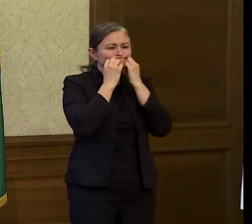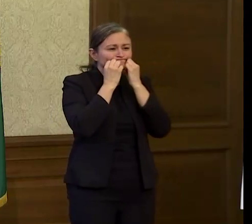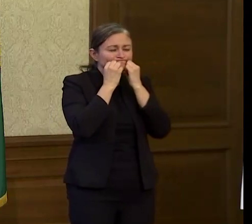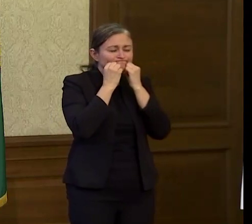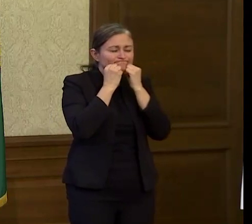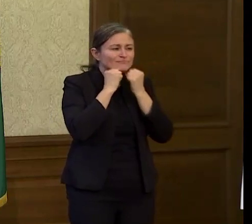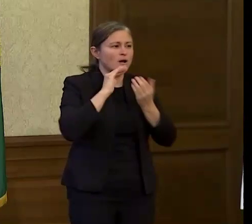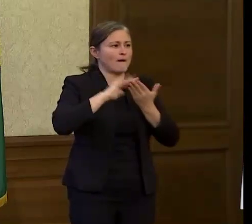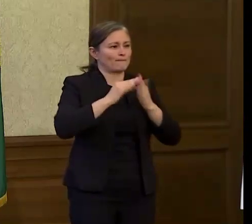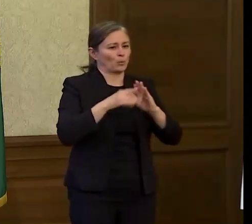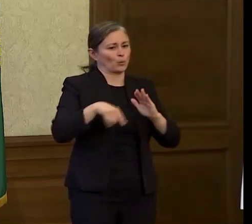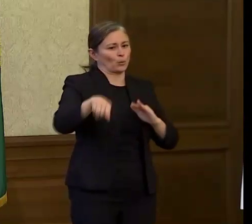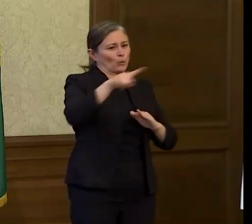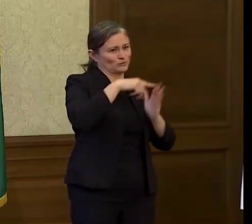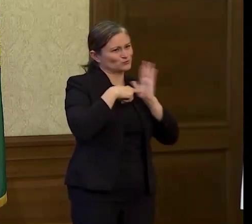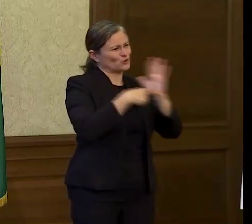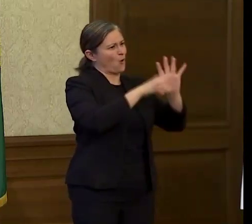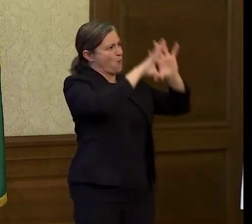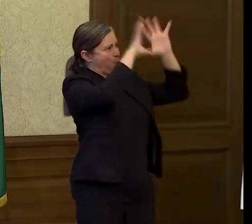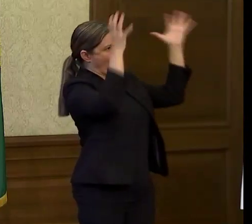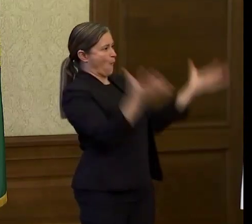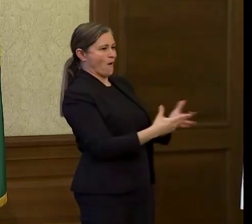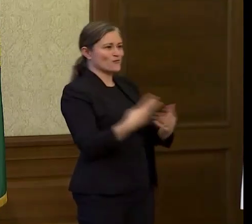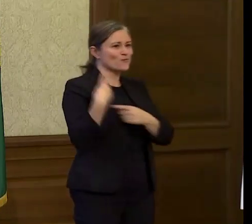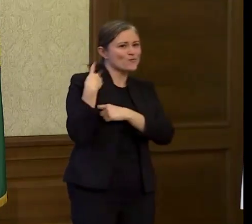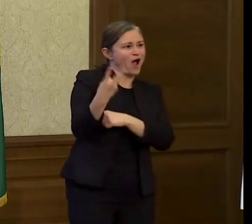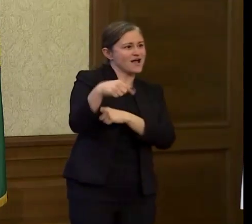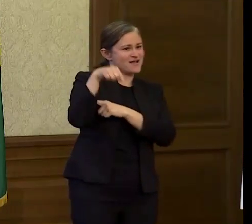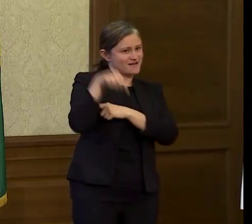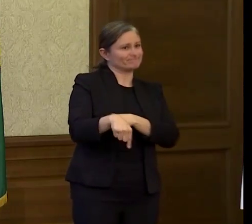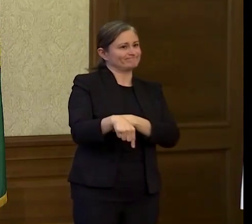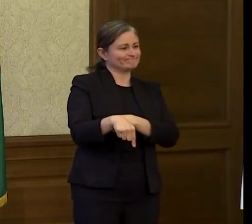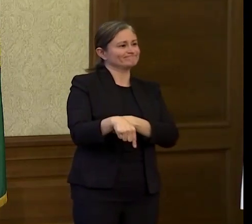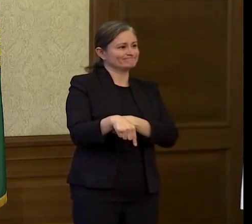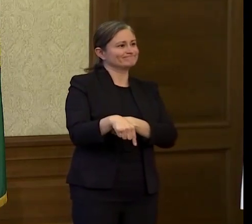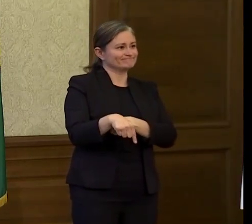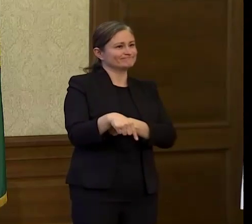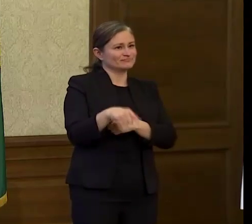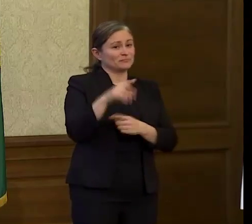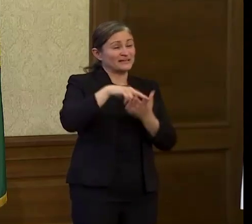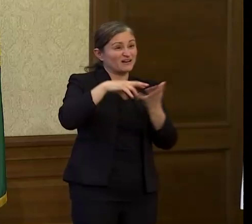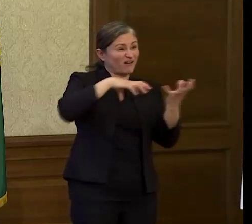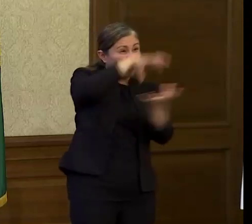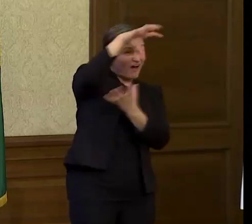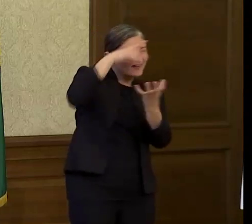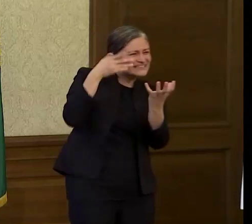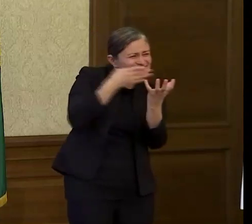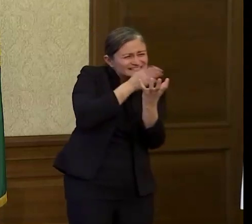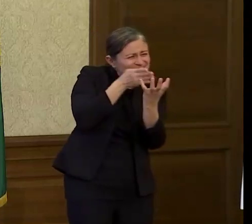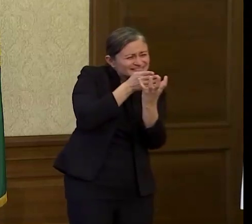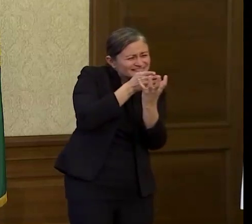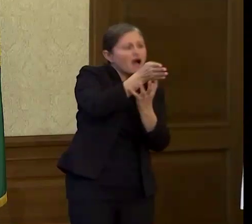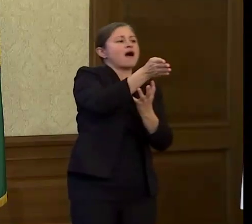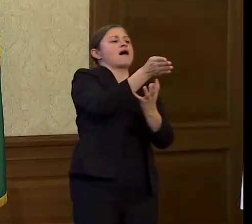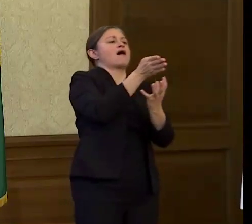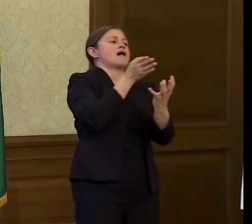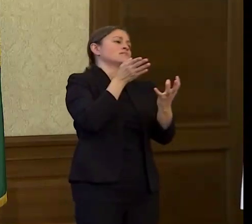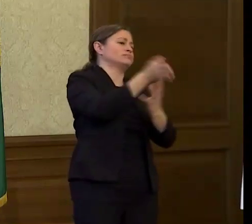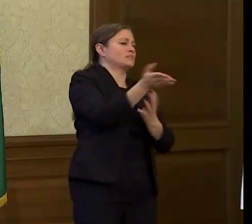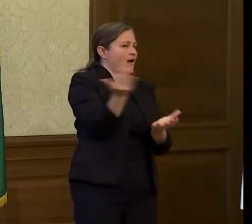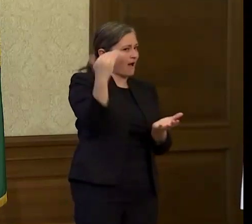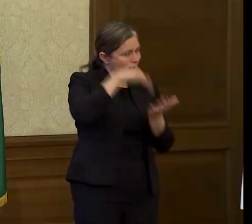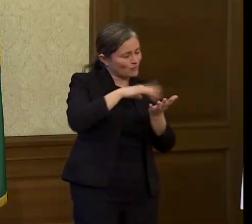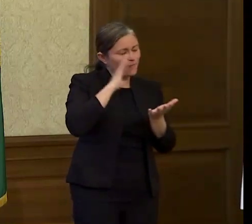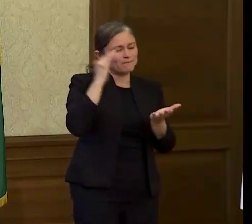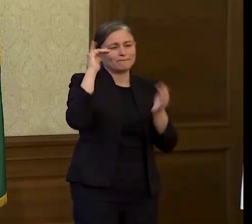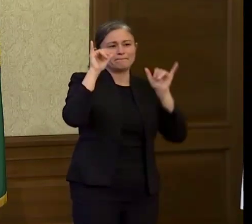to rebuilding them when we are past this storm. Part of that effort is the sacrifice of business owners who had to